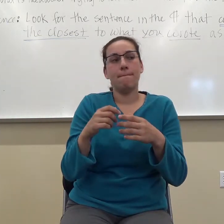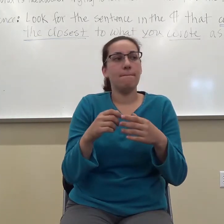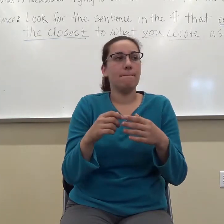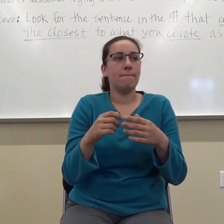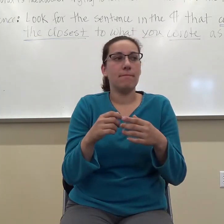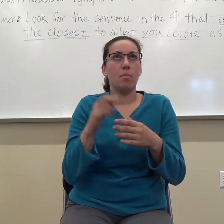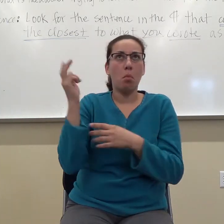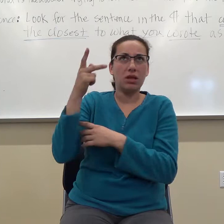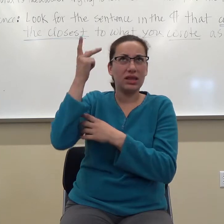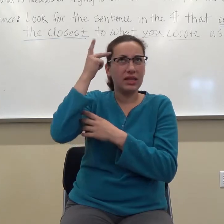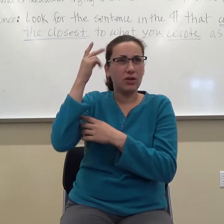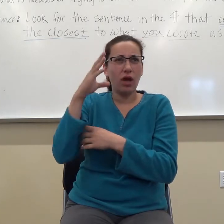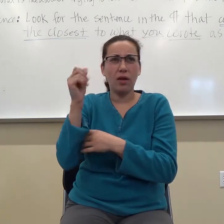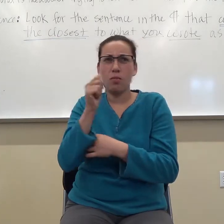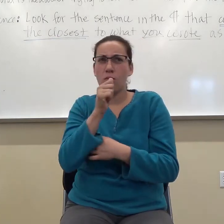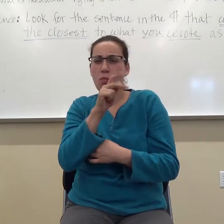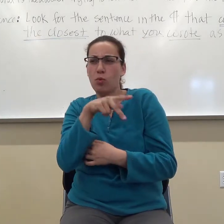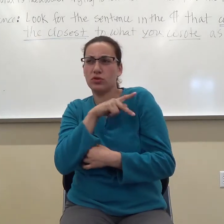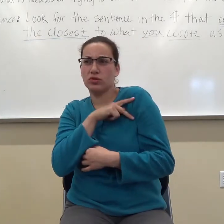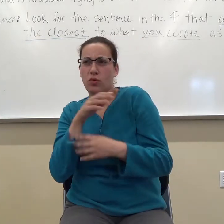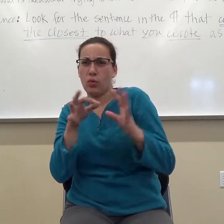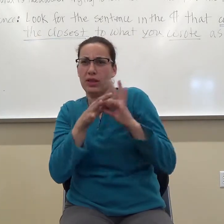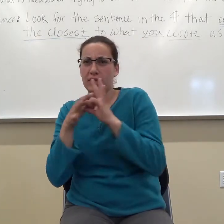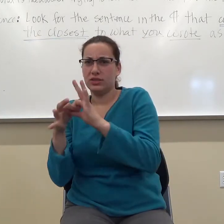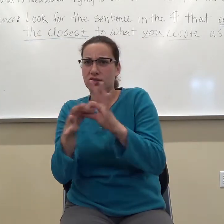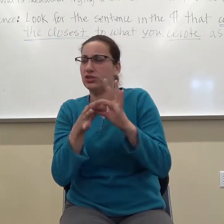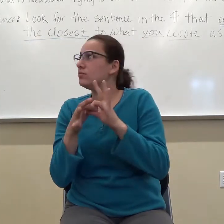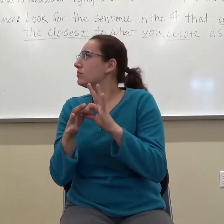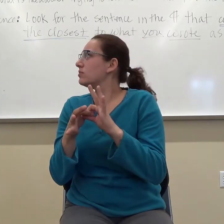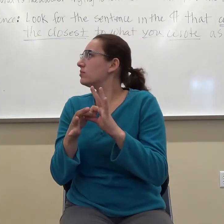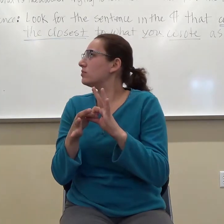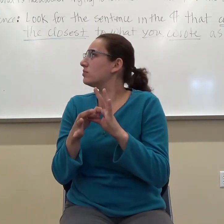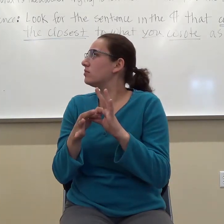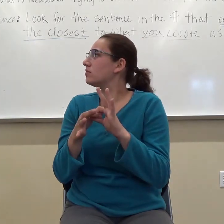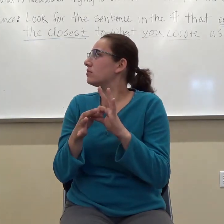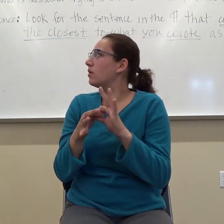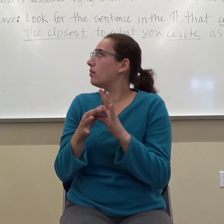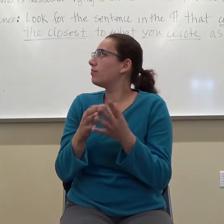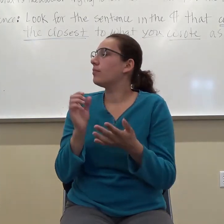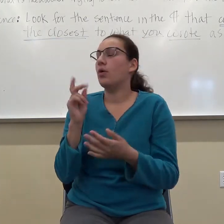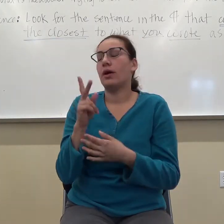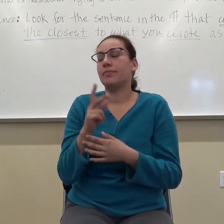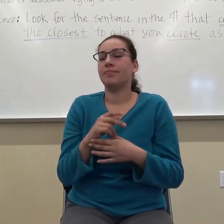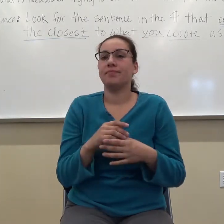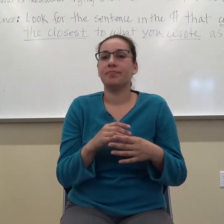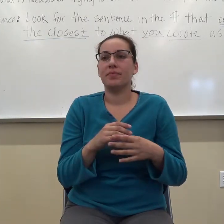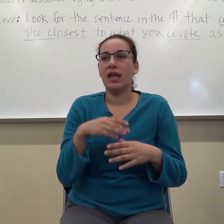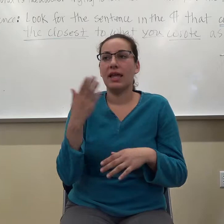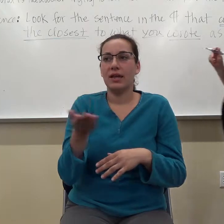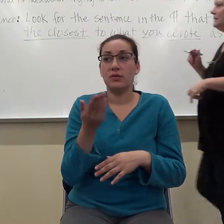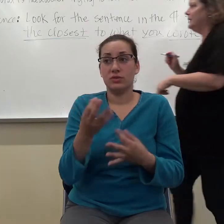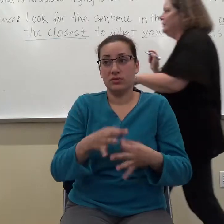Okay, so what we're kind of doing is here, and this is important because here's the thing that I need to let you guys